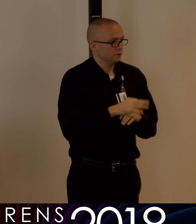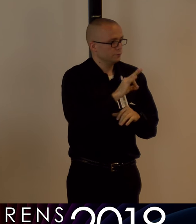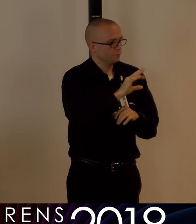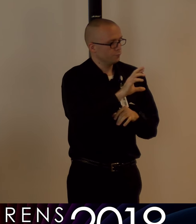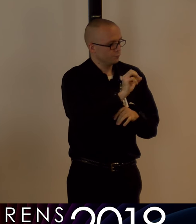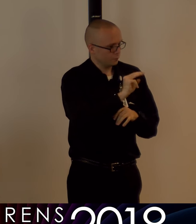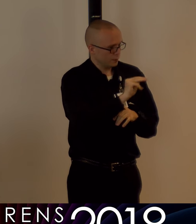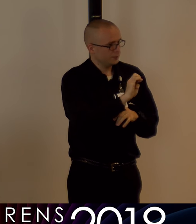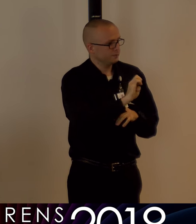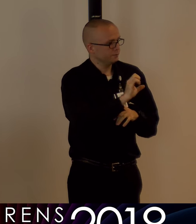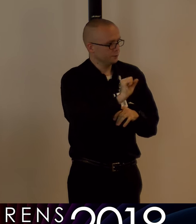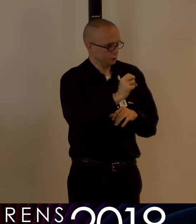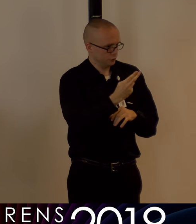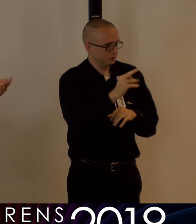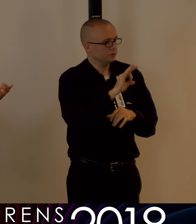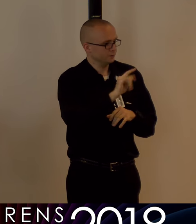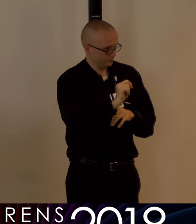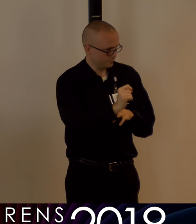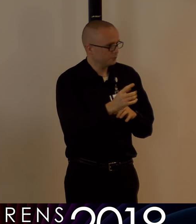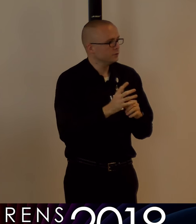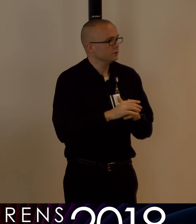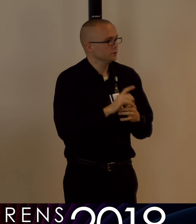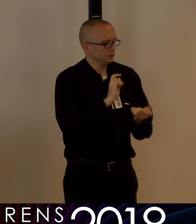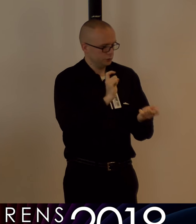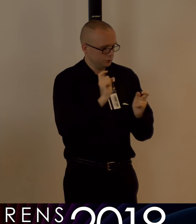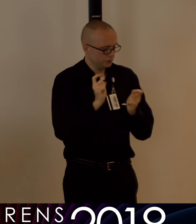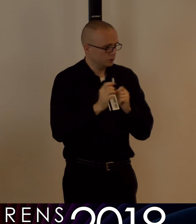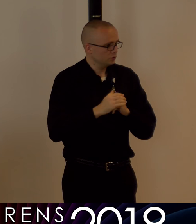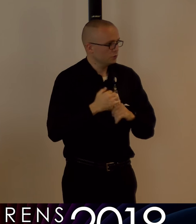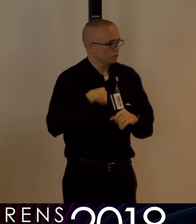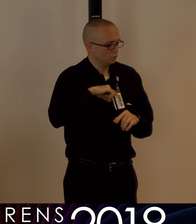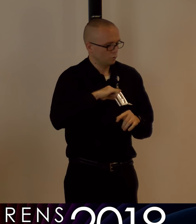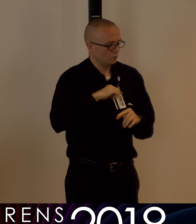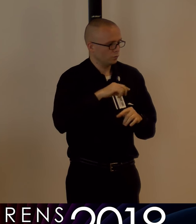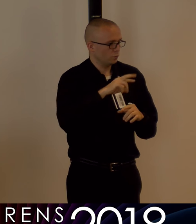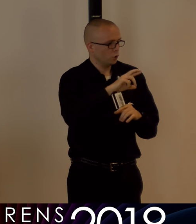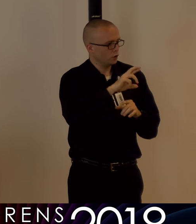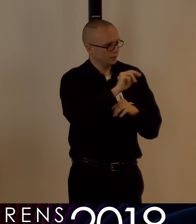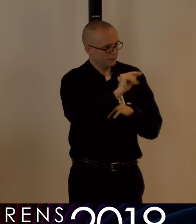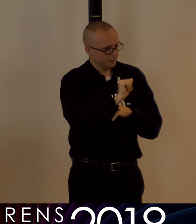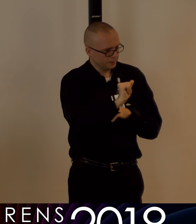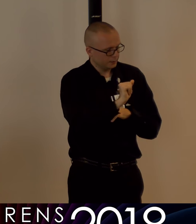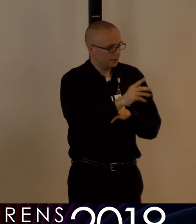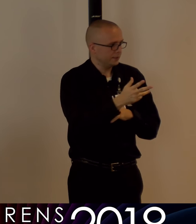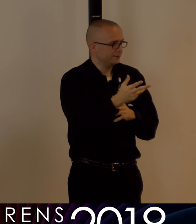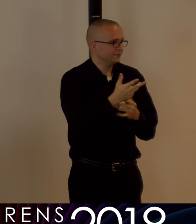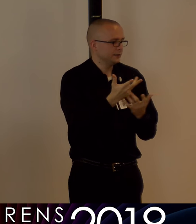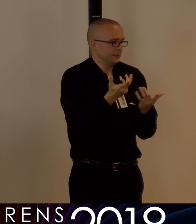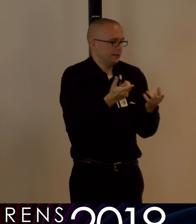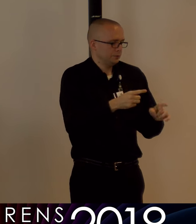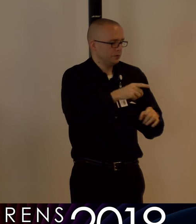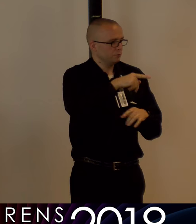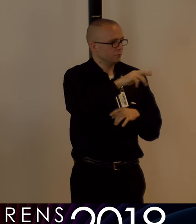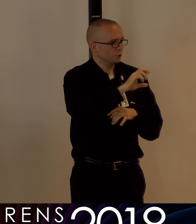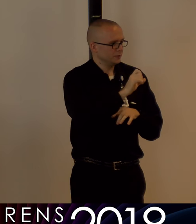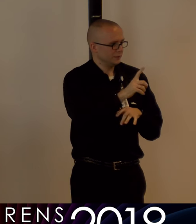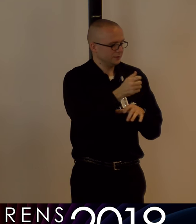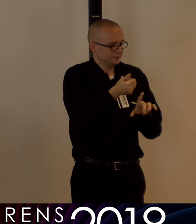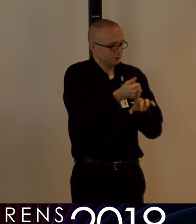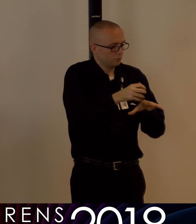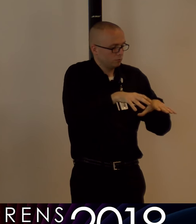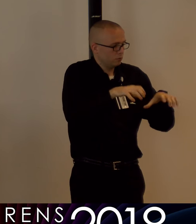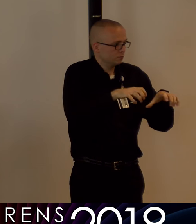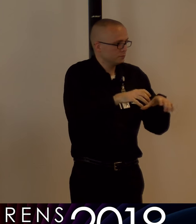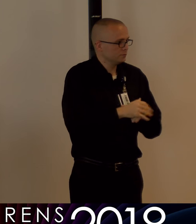the way that DNA gets turned into RNA and protein, which also renders the protein non-functional in most cases. There are